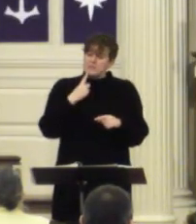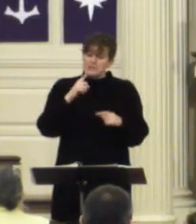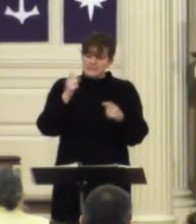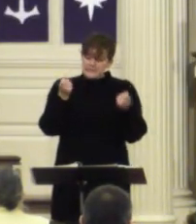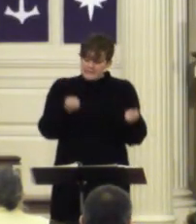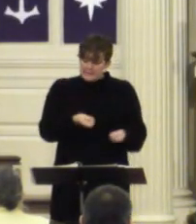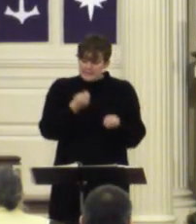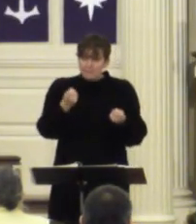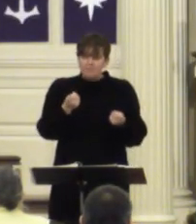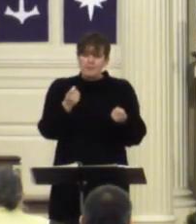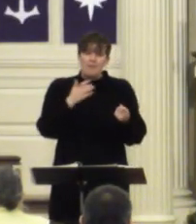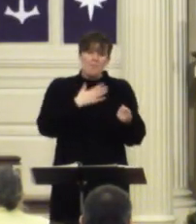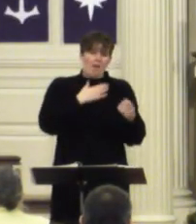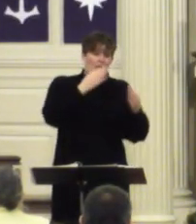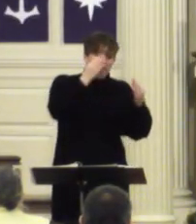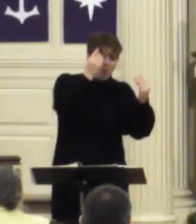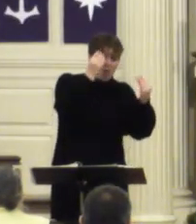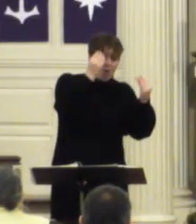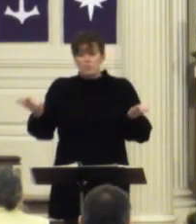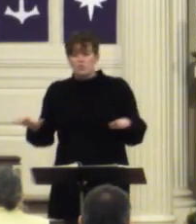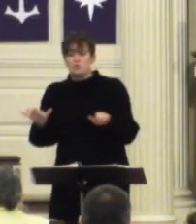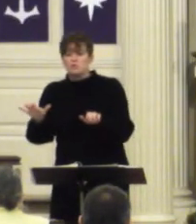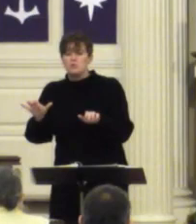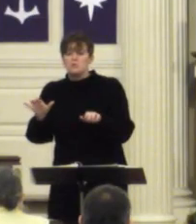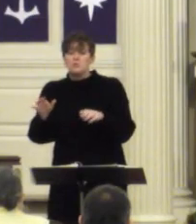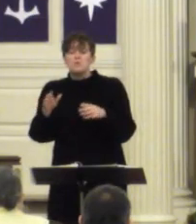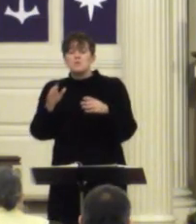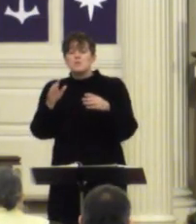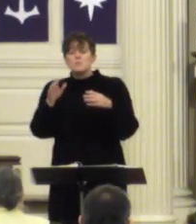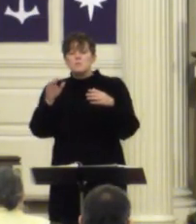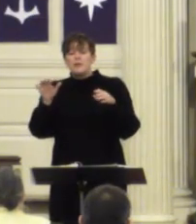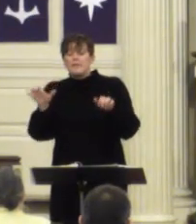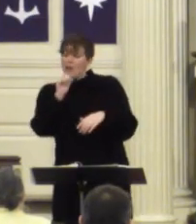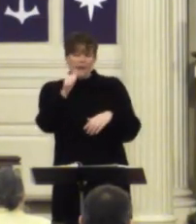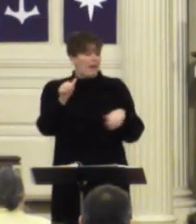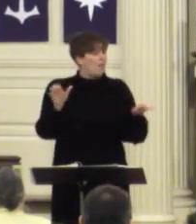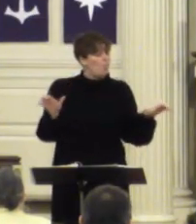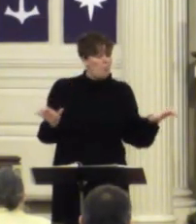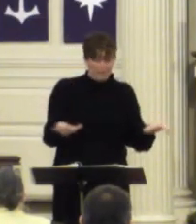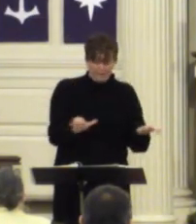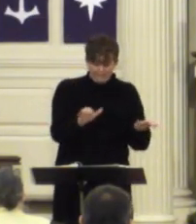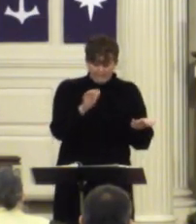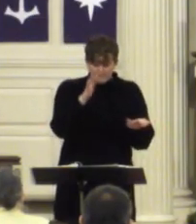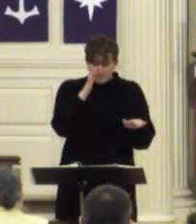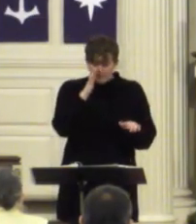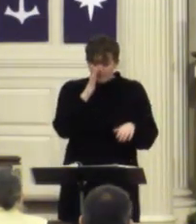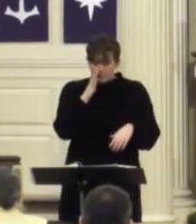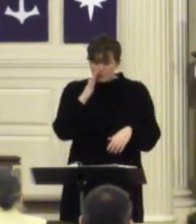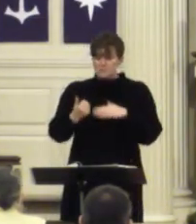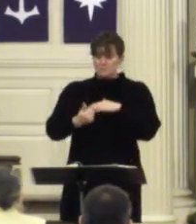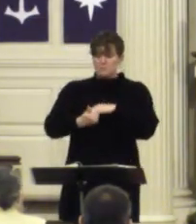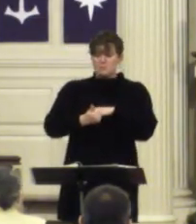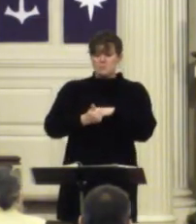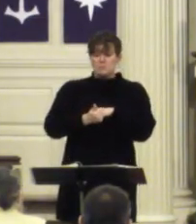sinned in my thoughts and in my words, in what I have done and in what I have failed to